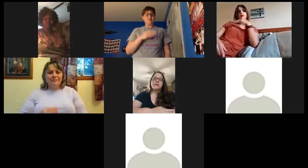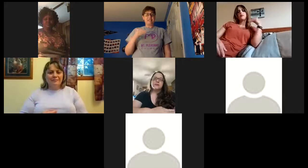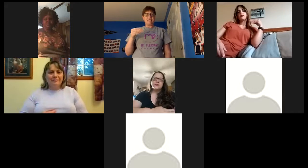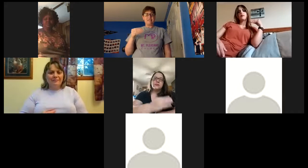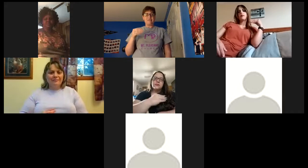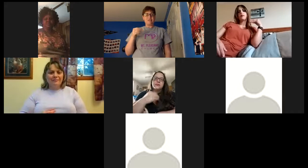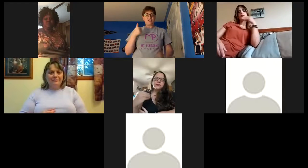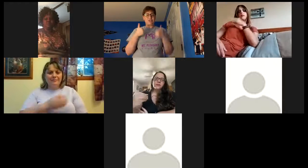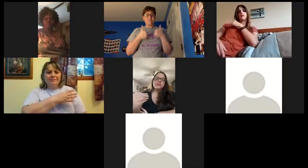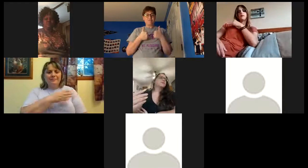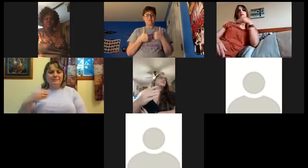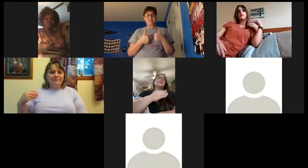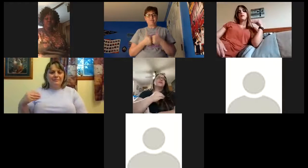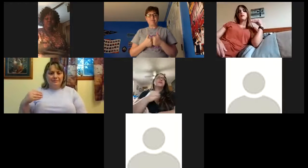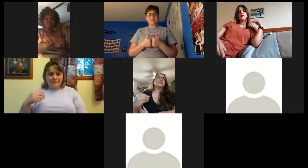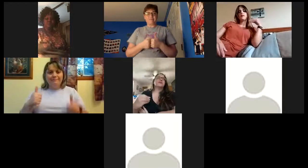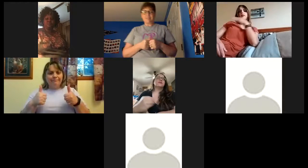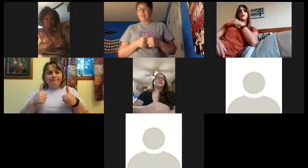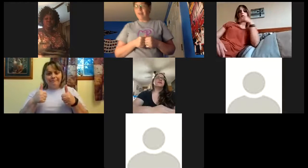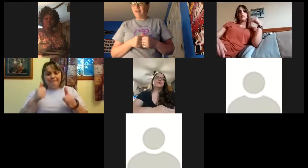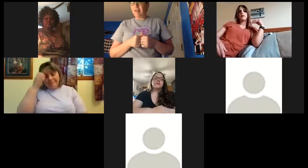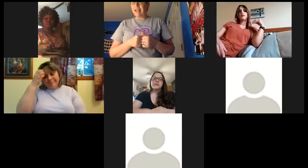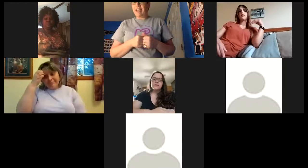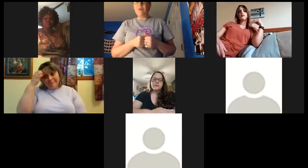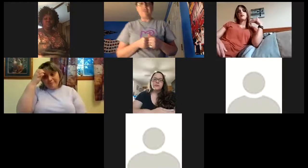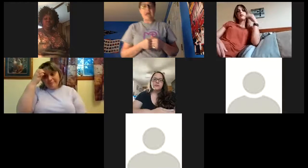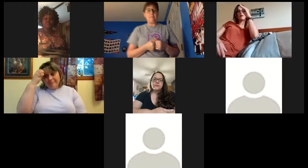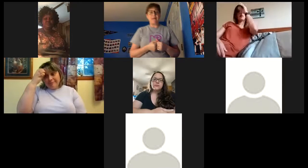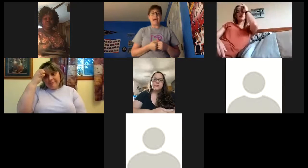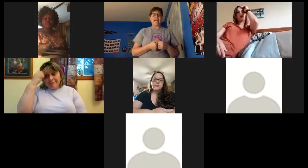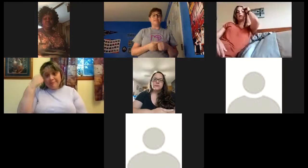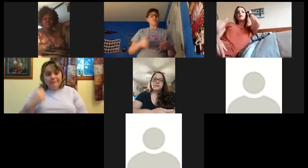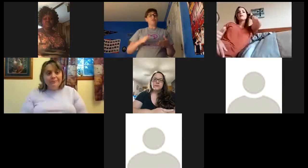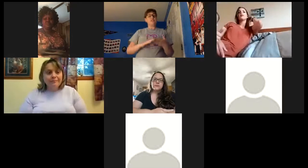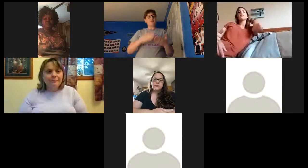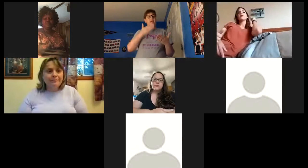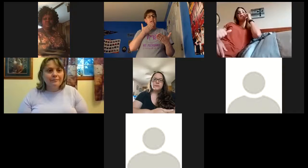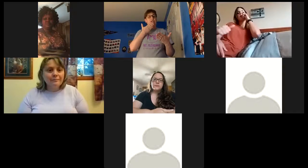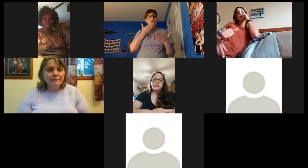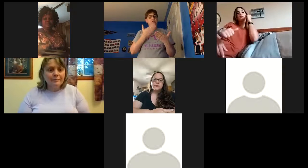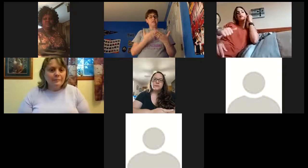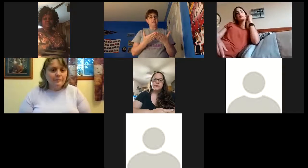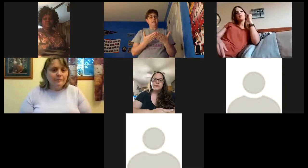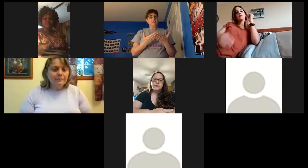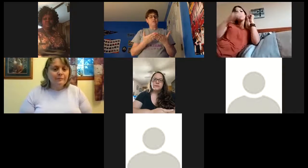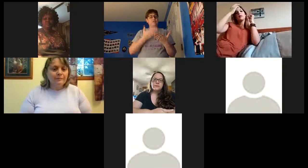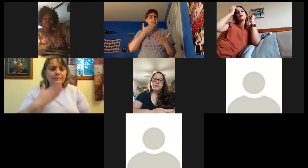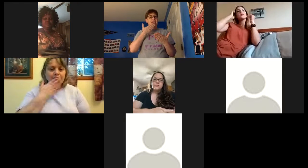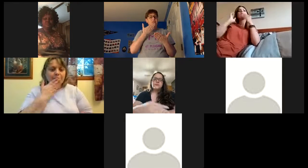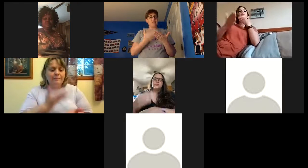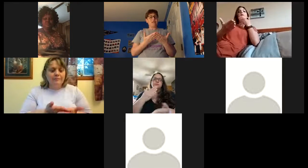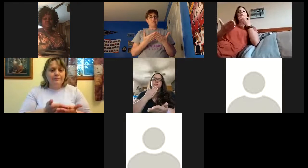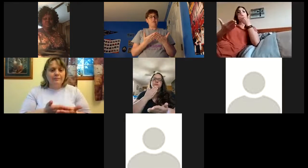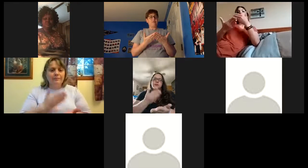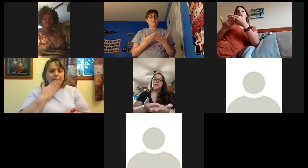That one makes sense? Everyone good? Mm-hmm. All right, and then we've got bad. So just like we had good from